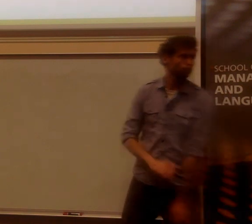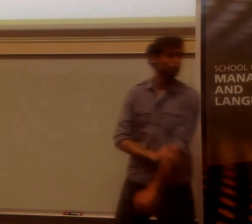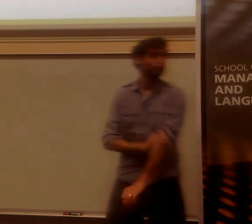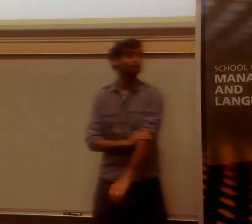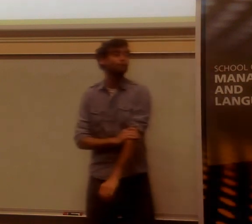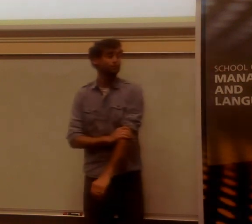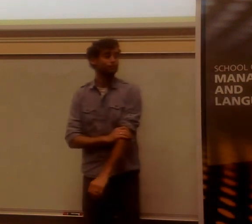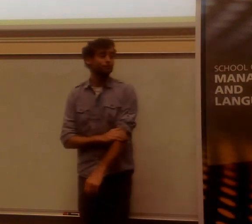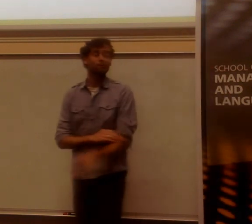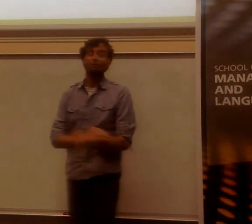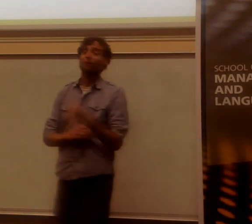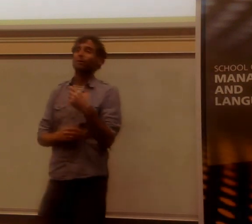this.